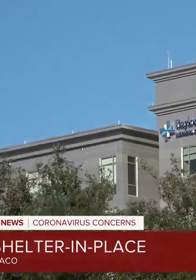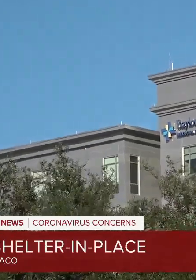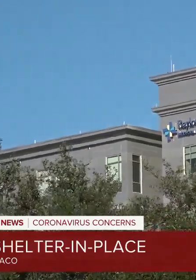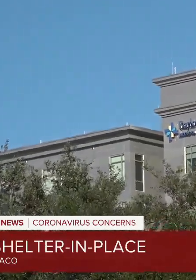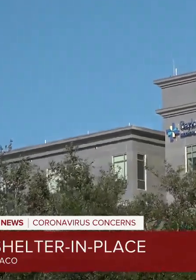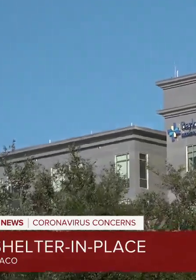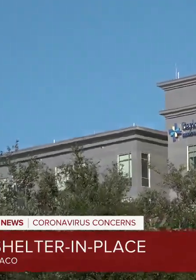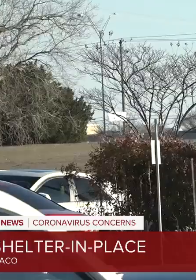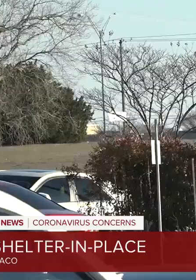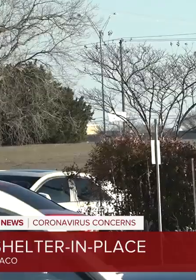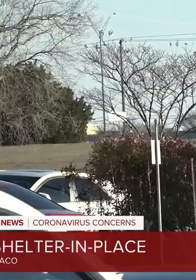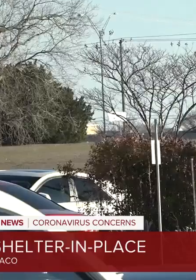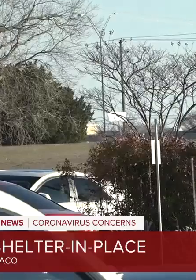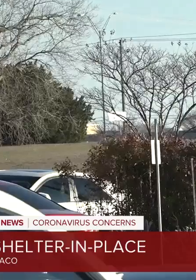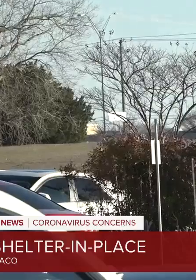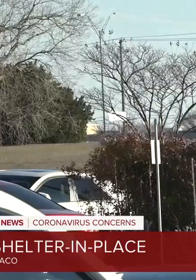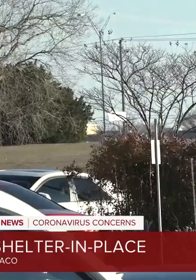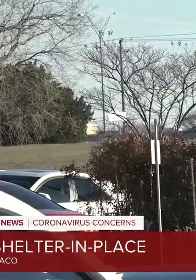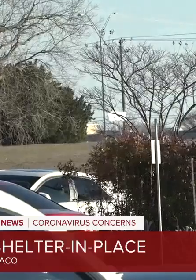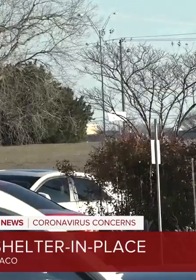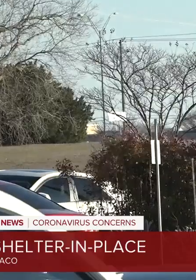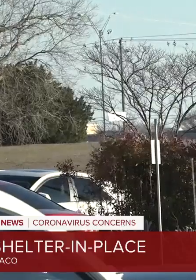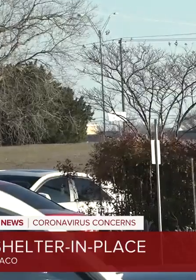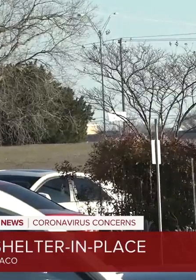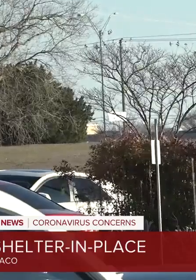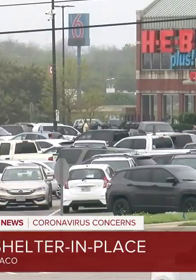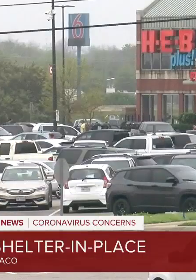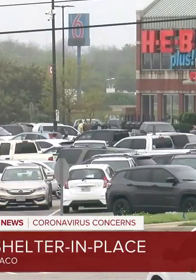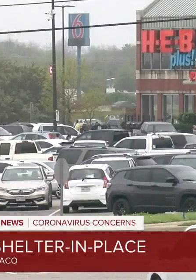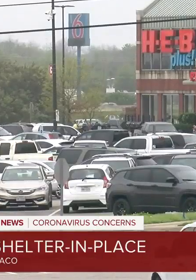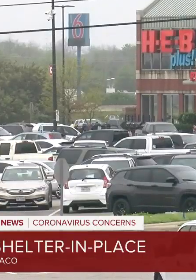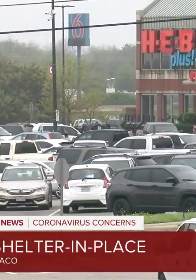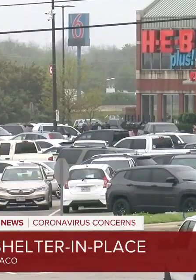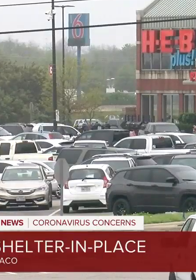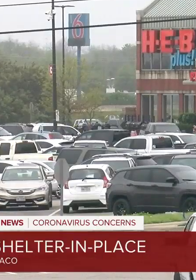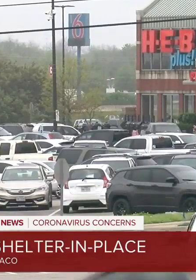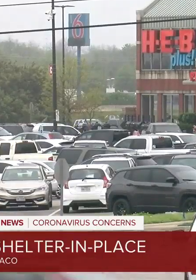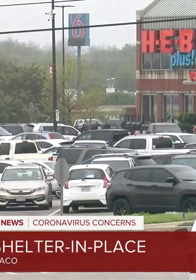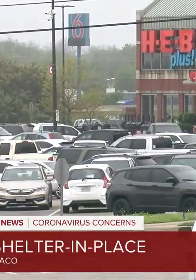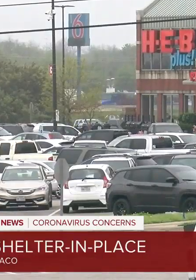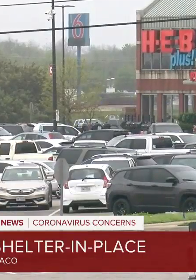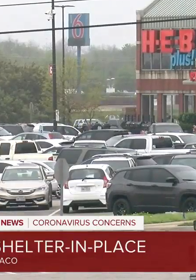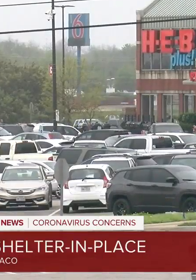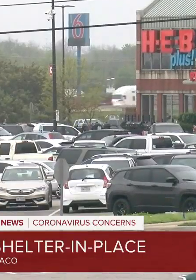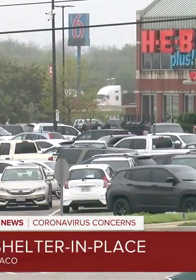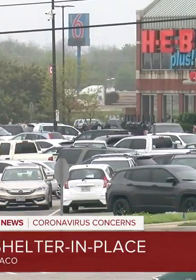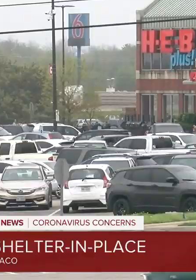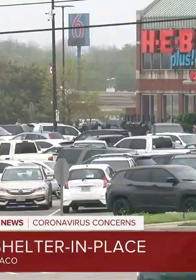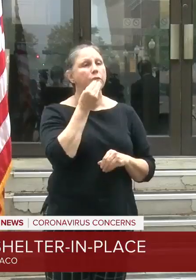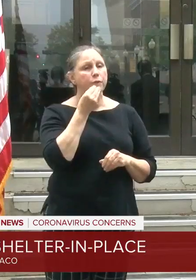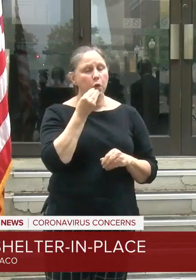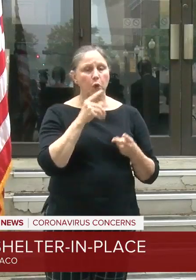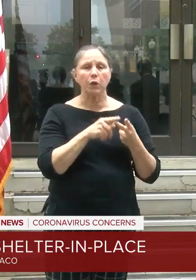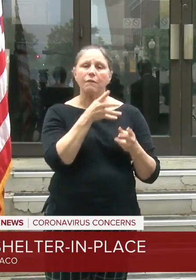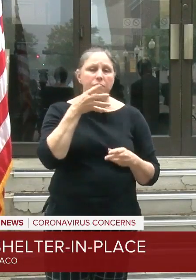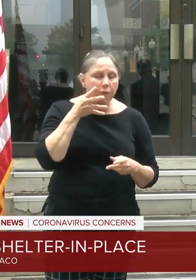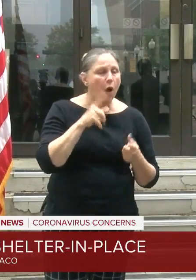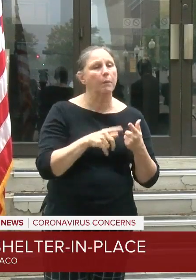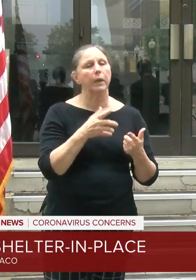healthcare operations and essential infrastructure, grocery stores and liquor stores, food cultivation, including